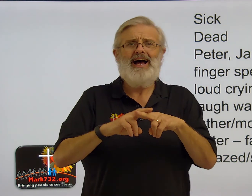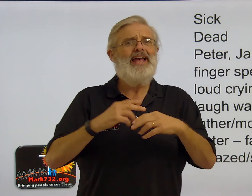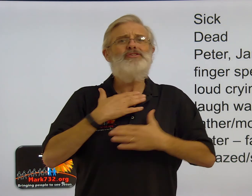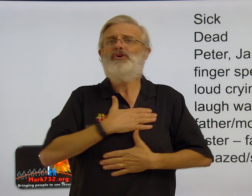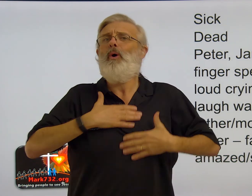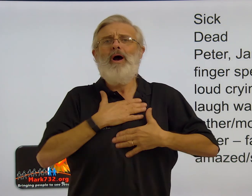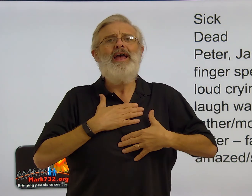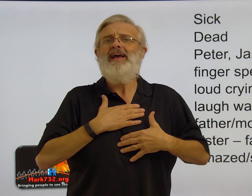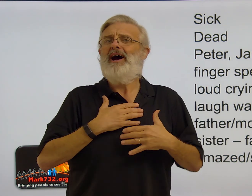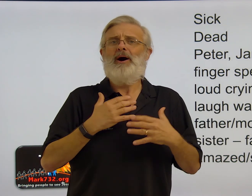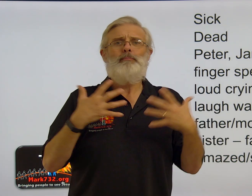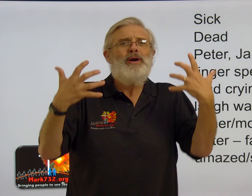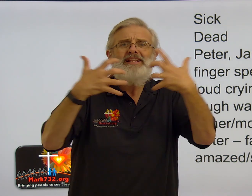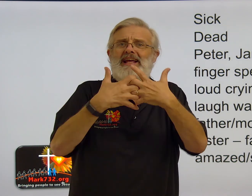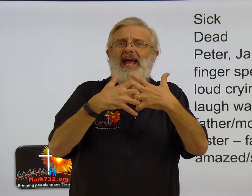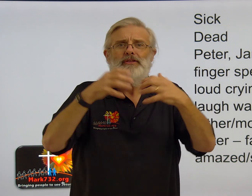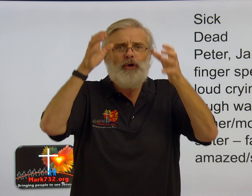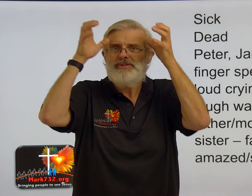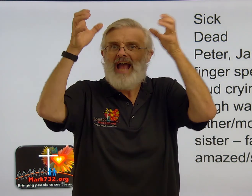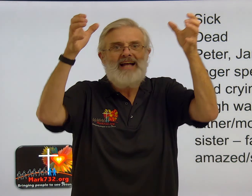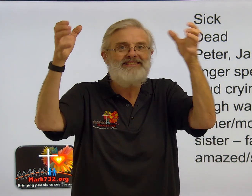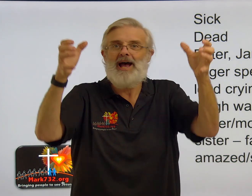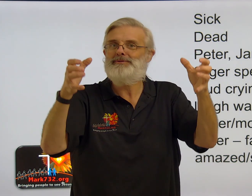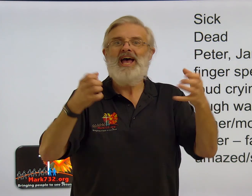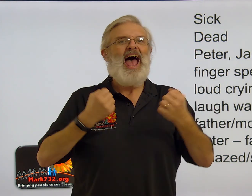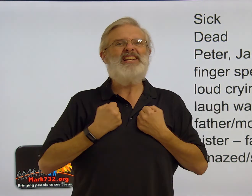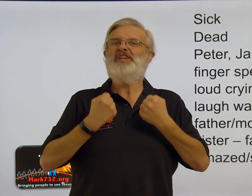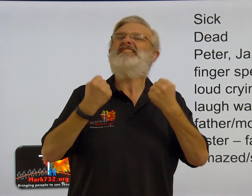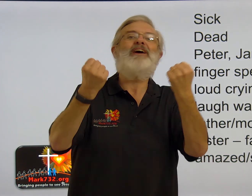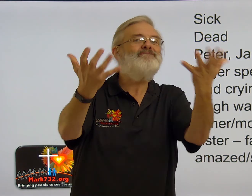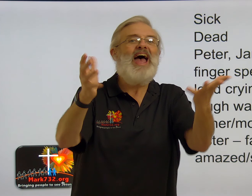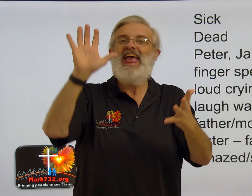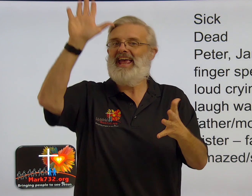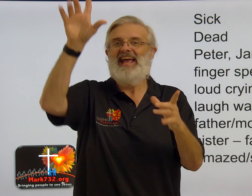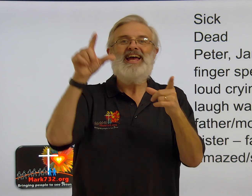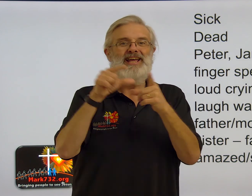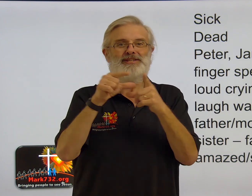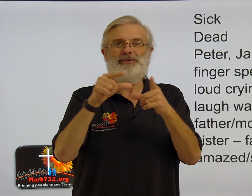enjoy putting together those concepts and just conveying His Word.